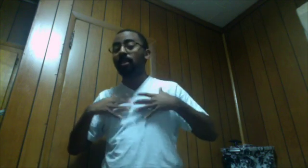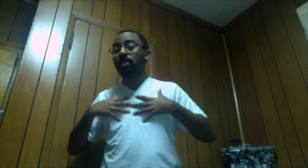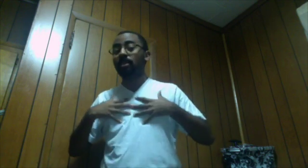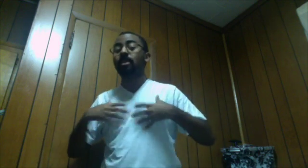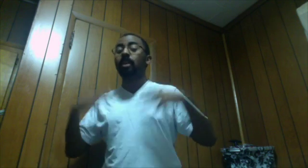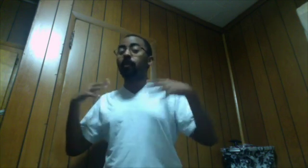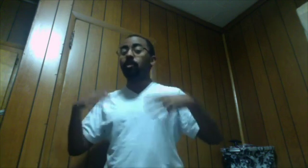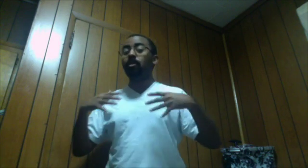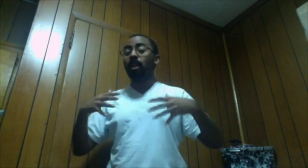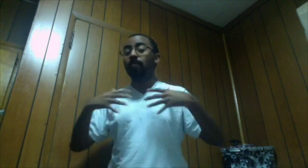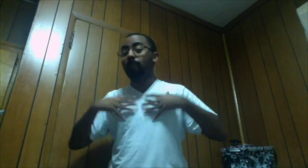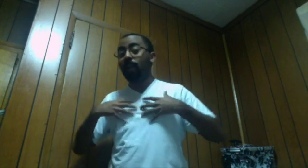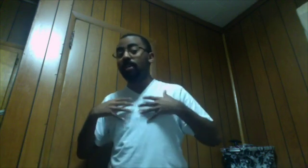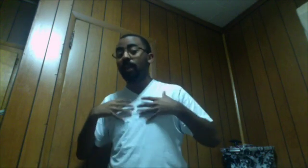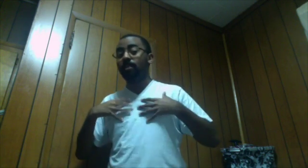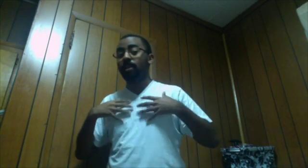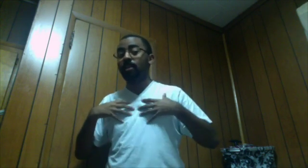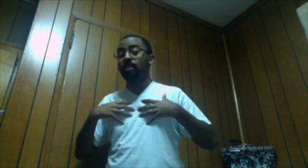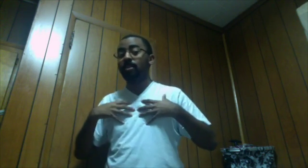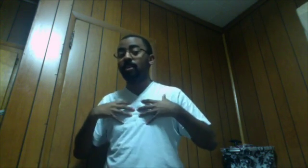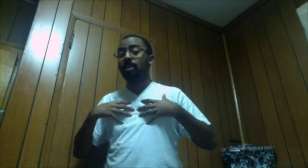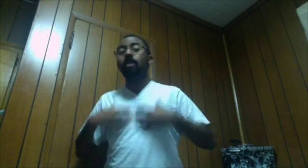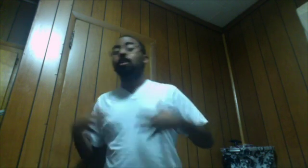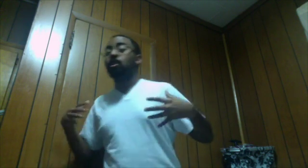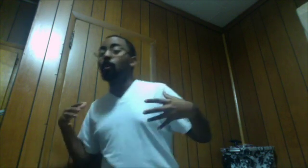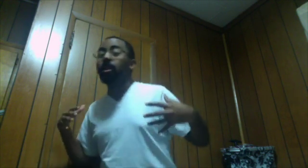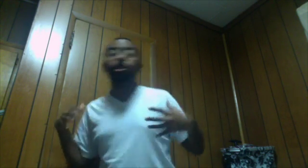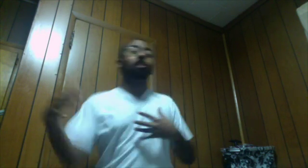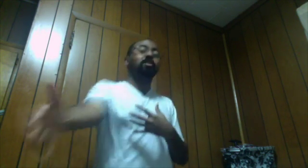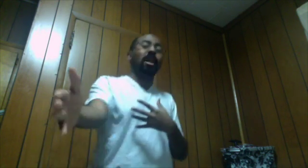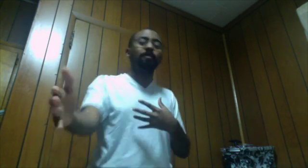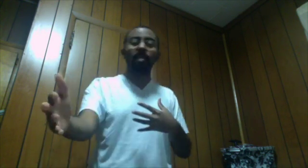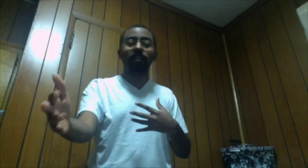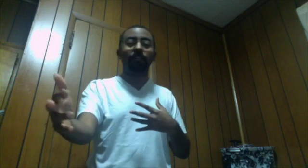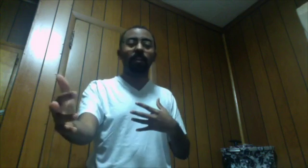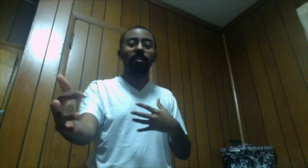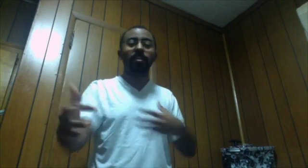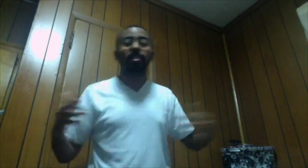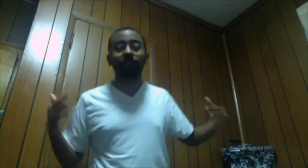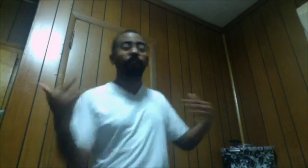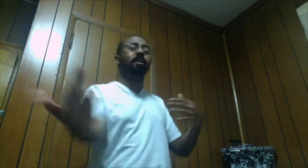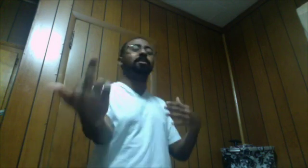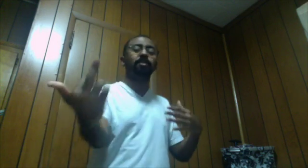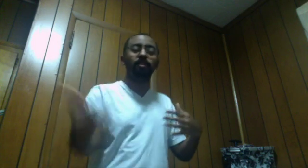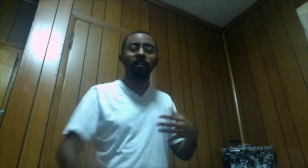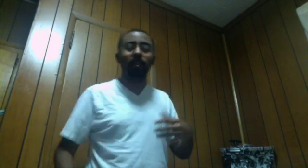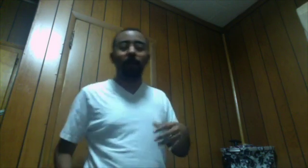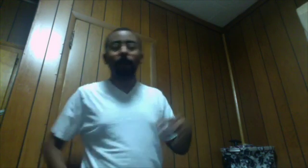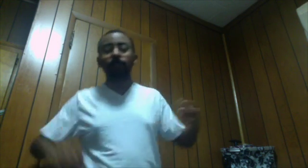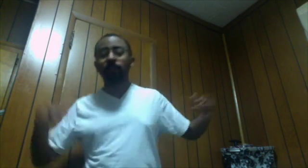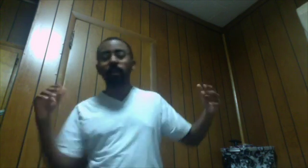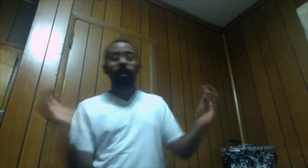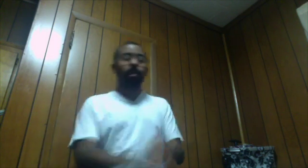list. If you don't like my top 10 list, go make your own top 10 fucking list. Fuck you.